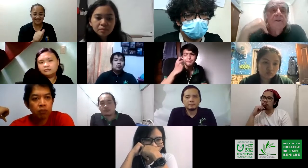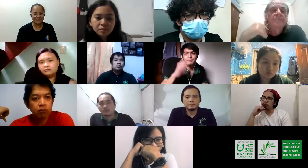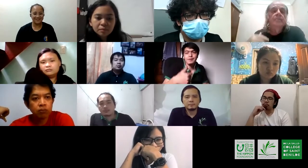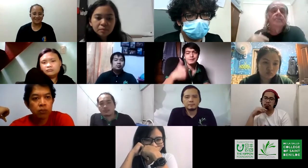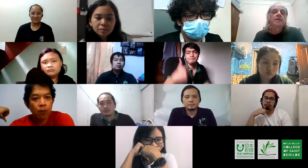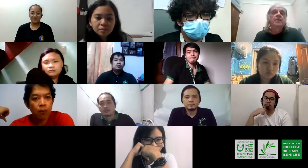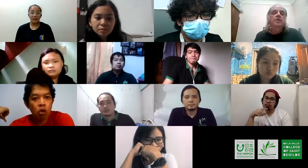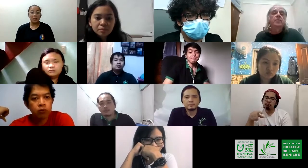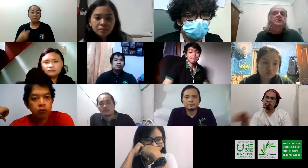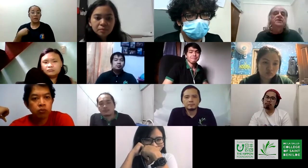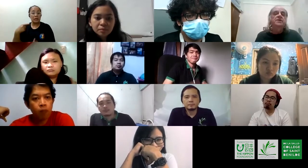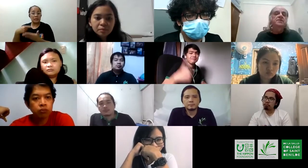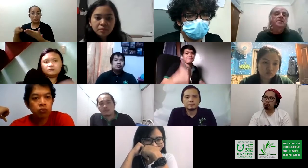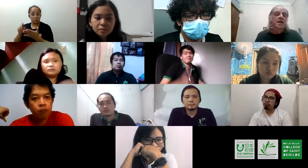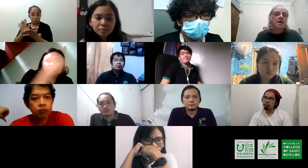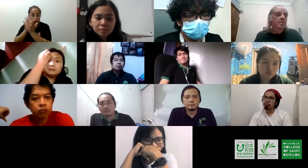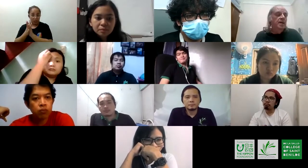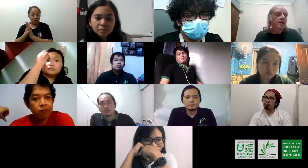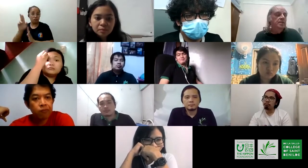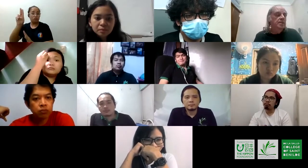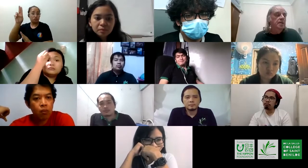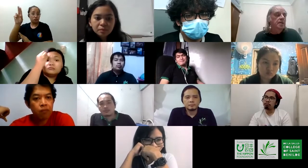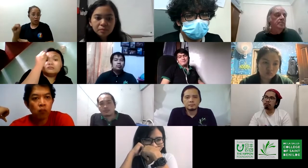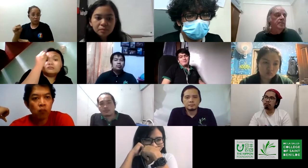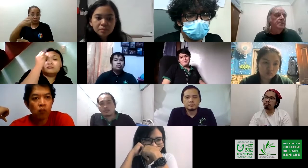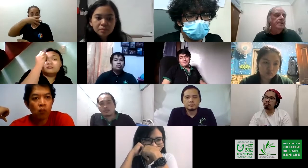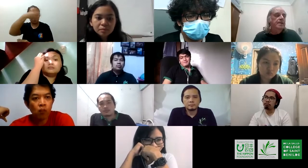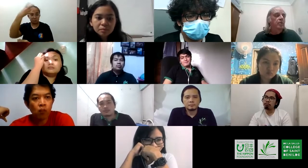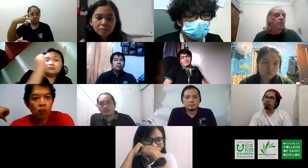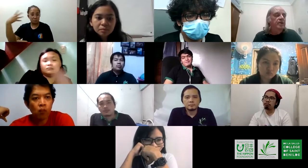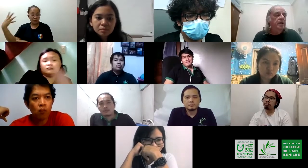was the first deaf teacher in America,